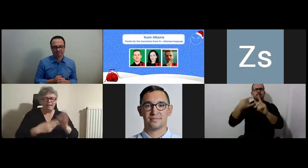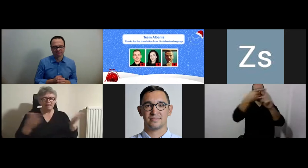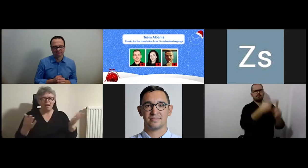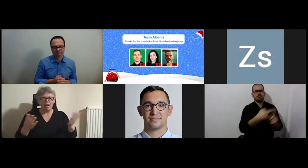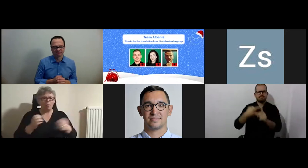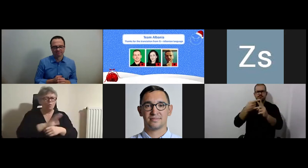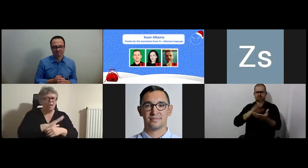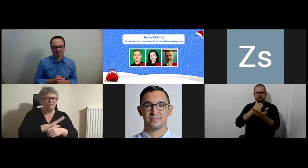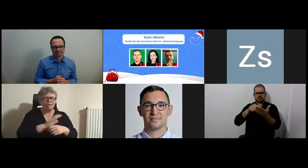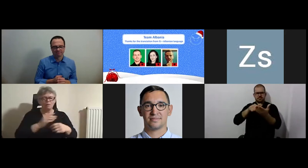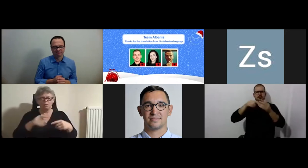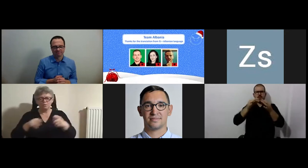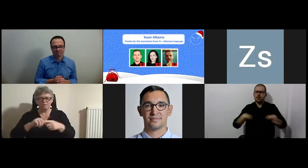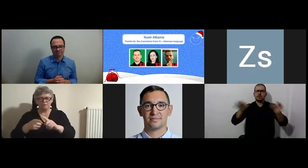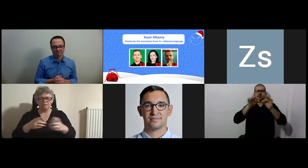due to Corona,